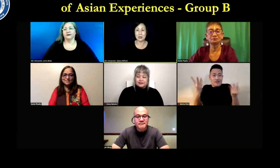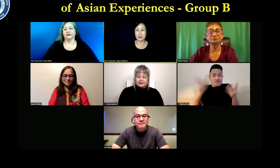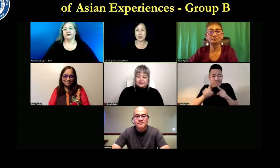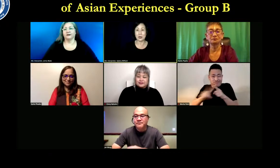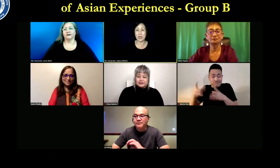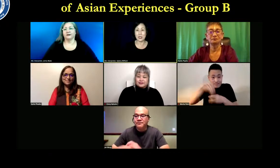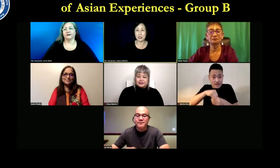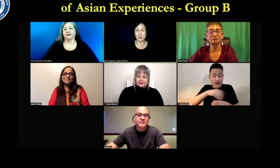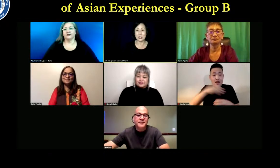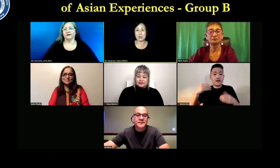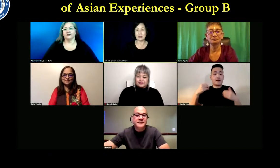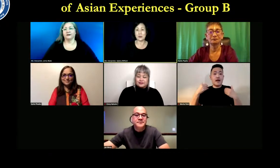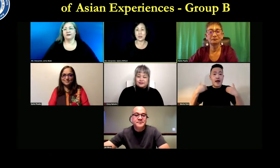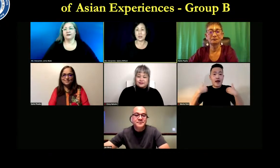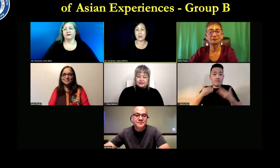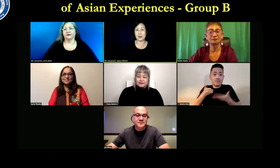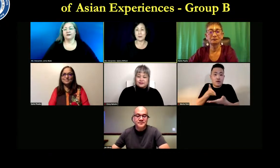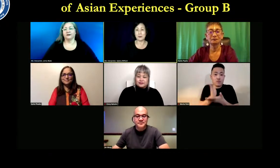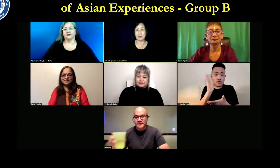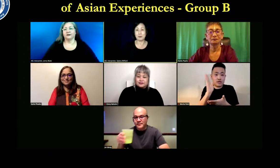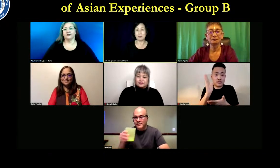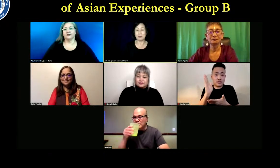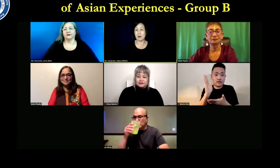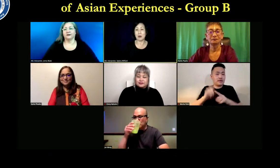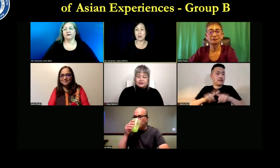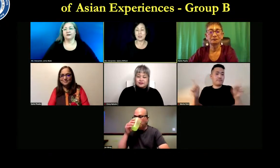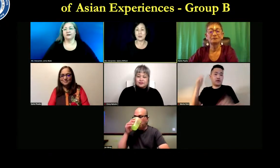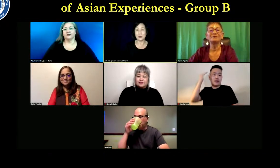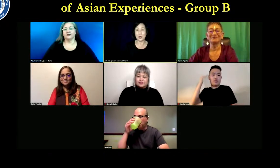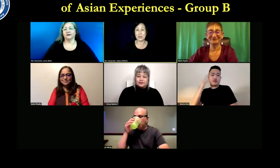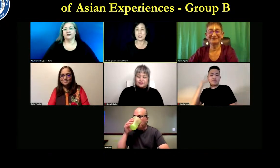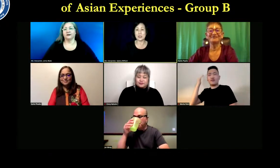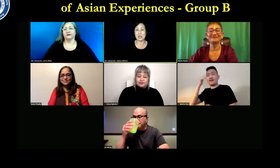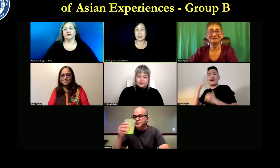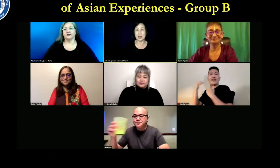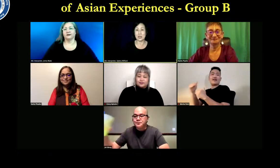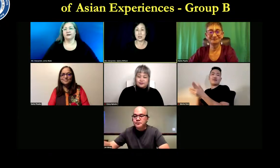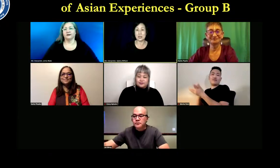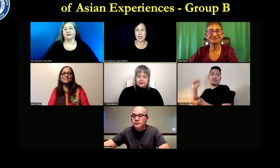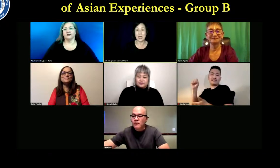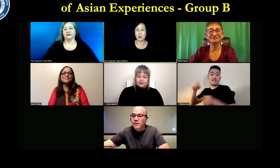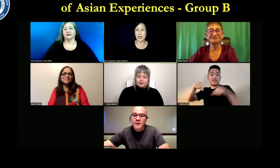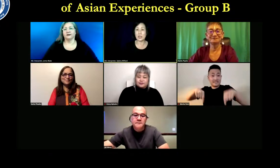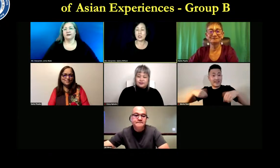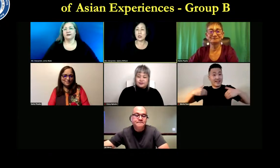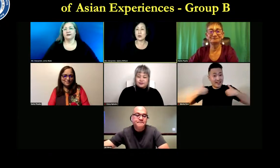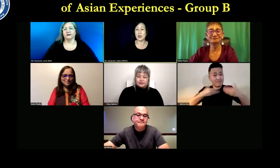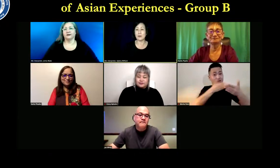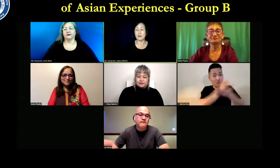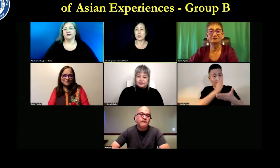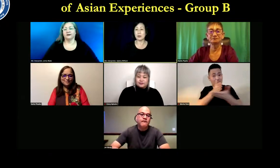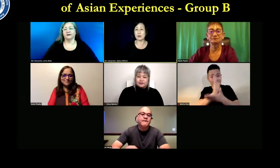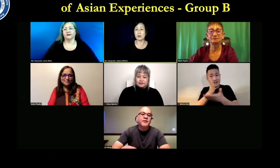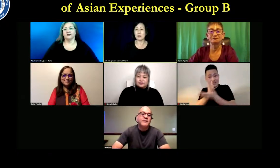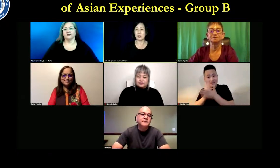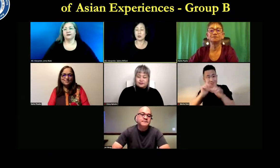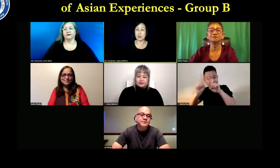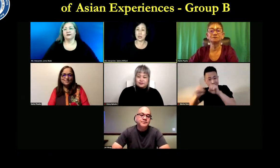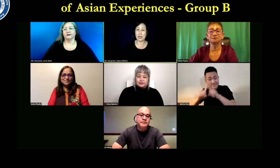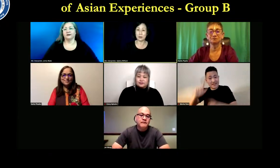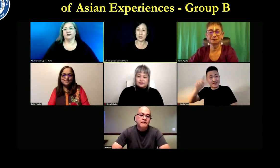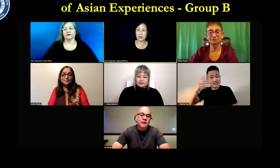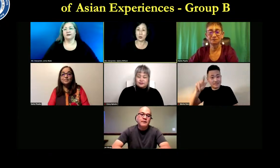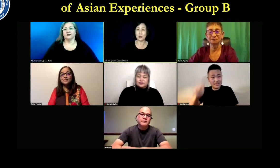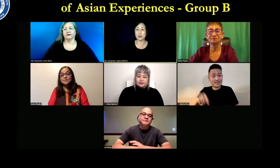countries. There's Caucasians and different, all kinds of different races and nationalities. And rights are,